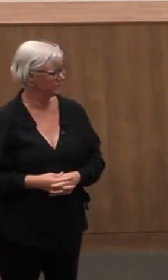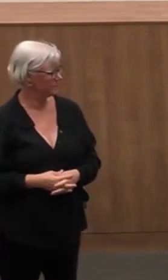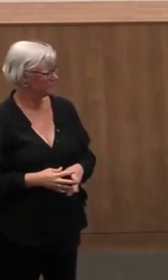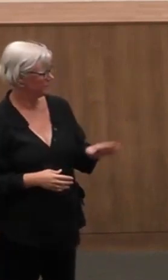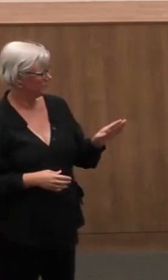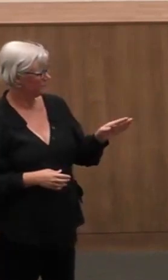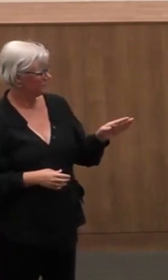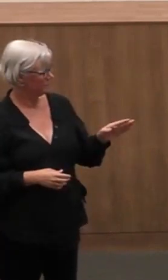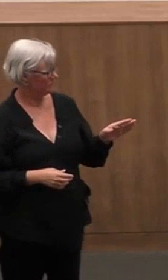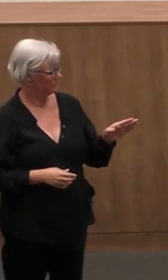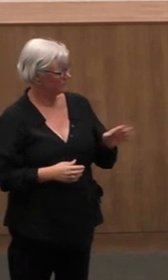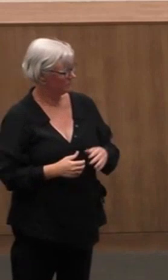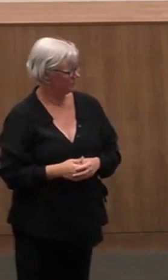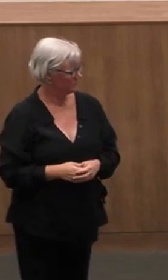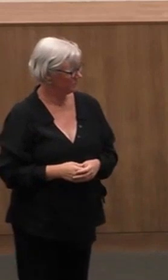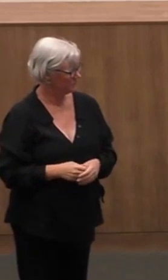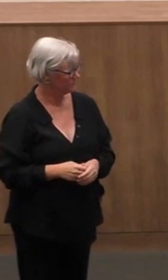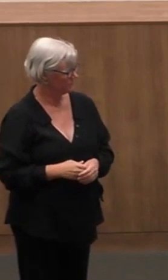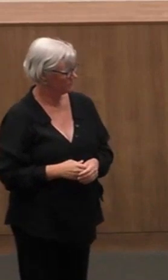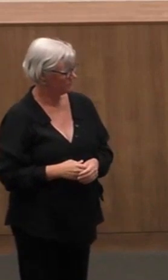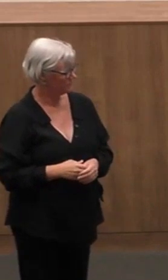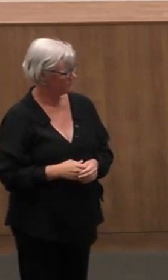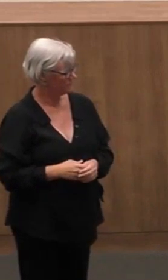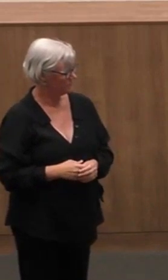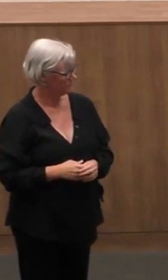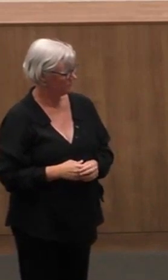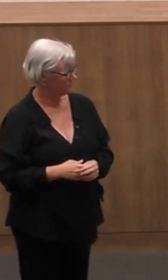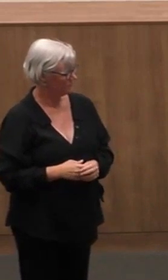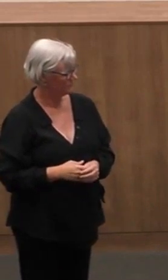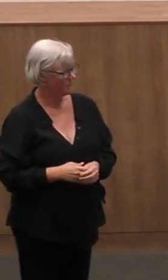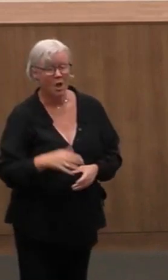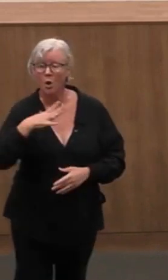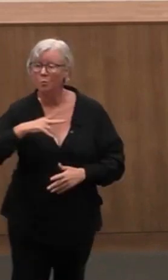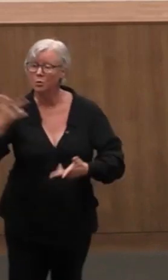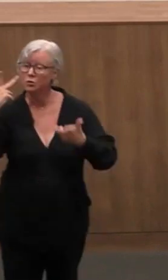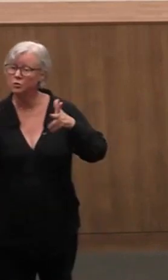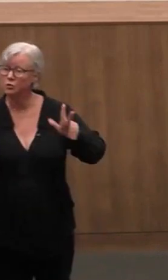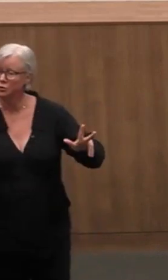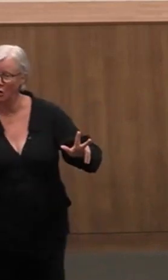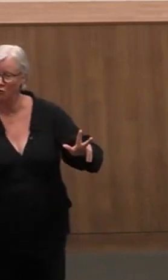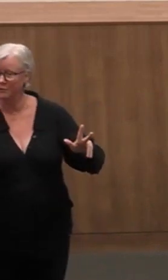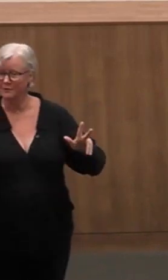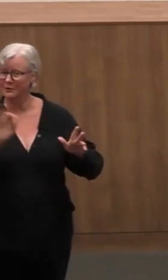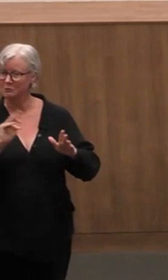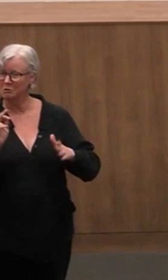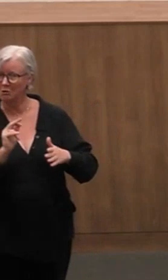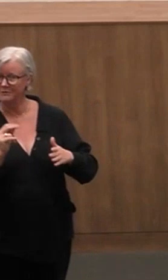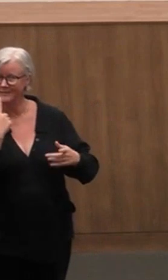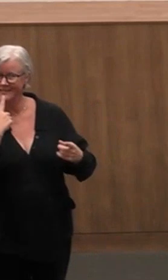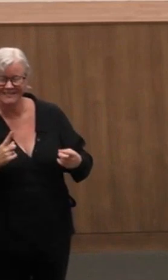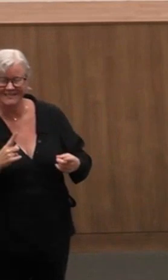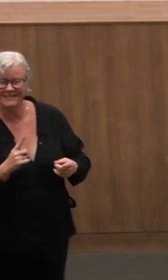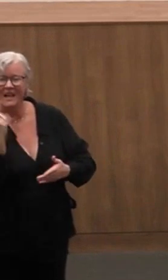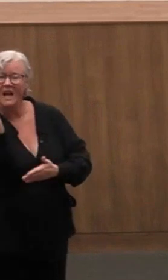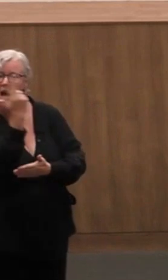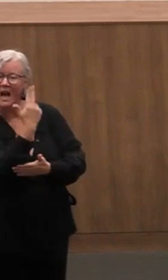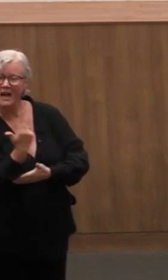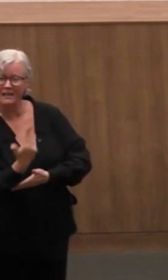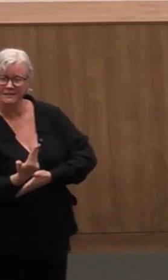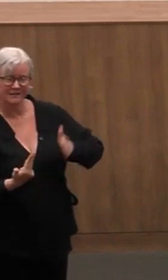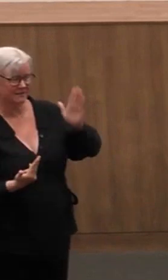Just before I do, I just wanted to show you a beautiful piece of artwork. Sorry, this was unscripted. This is by a